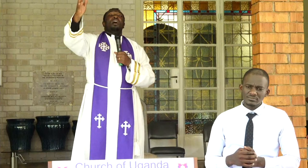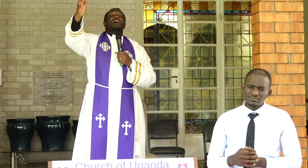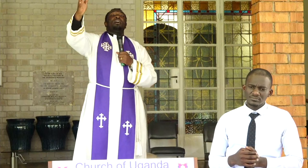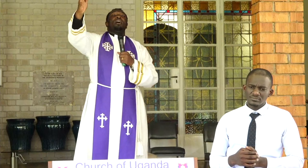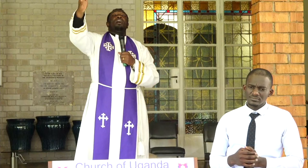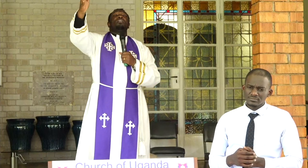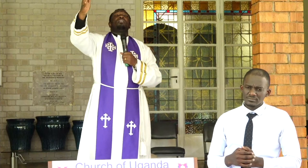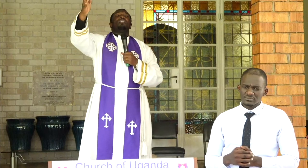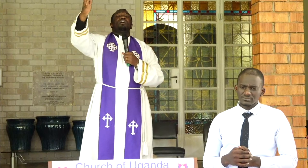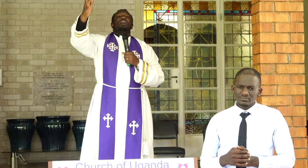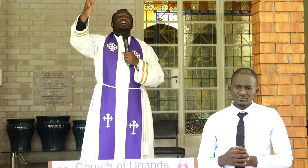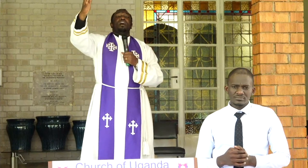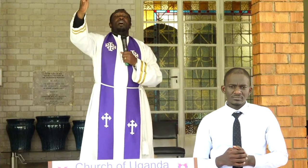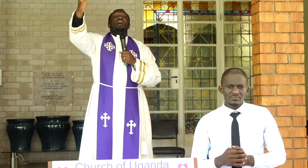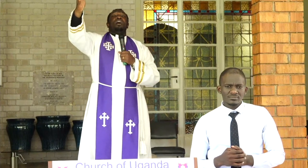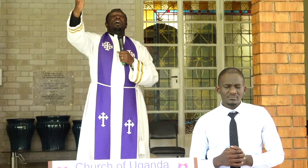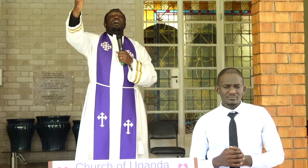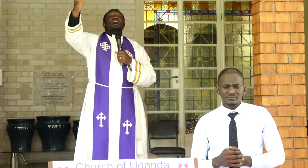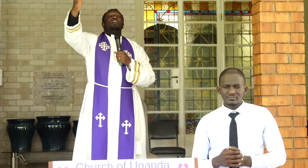higher,